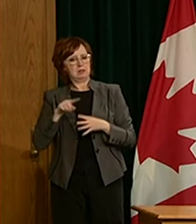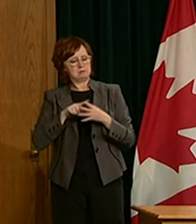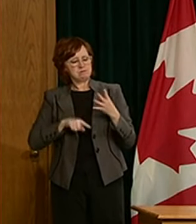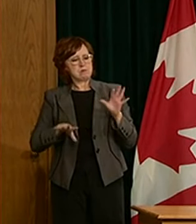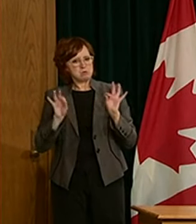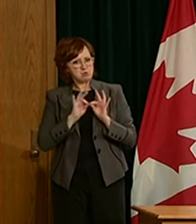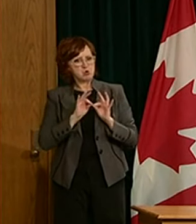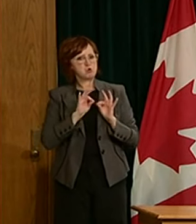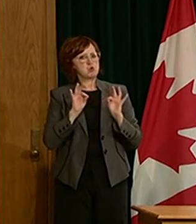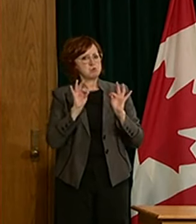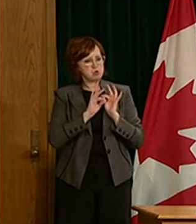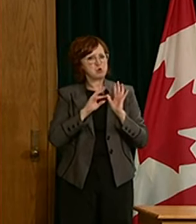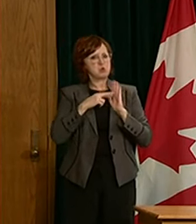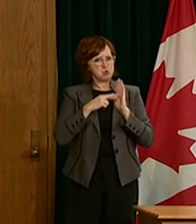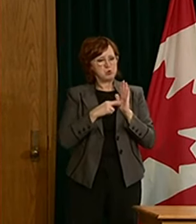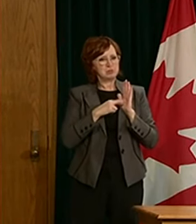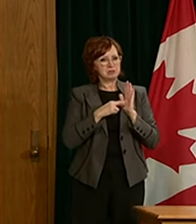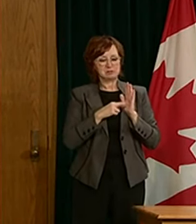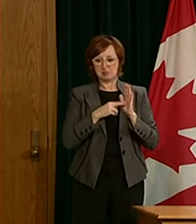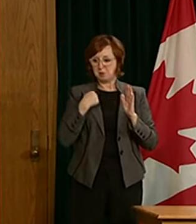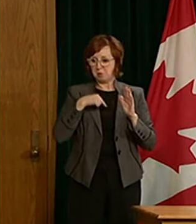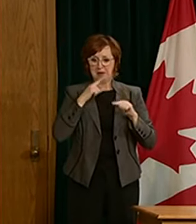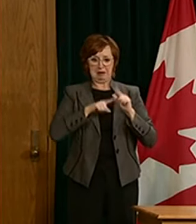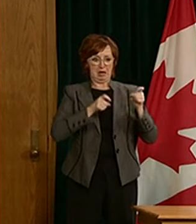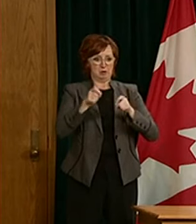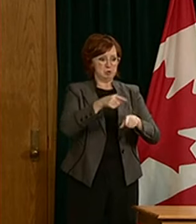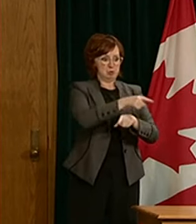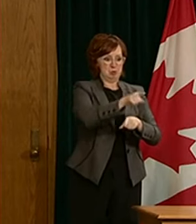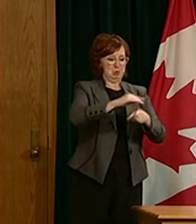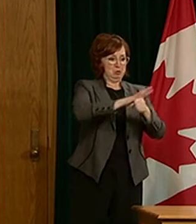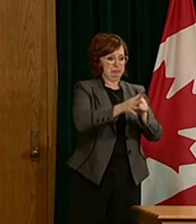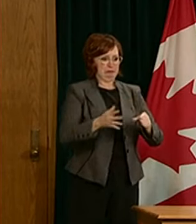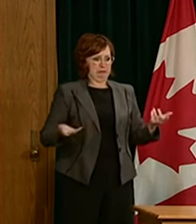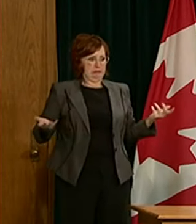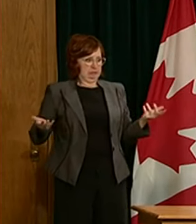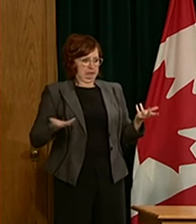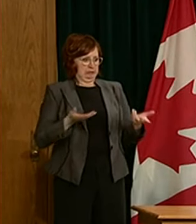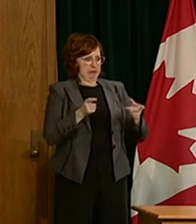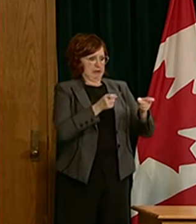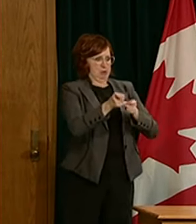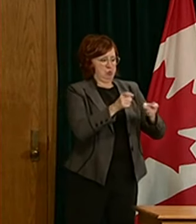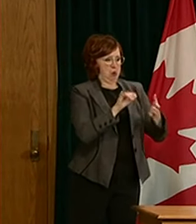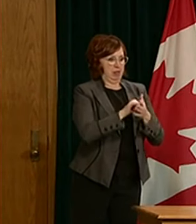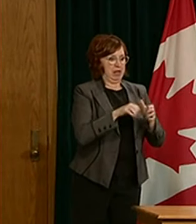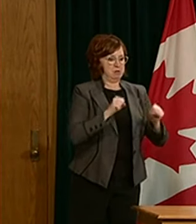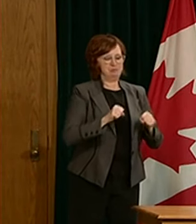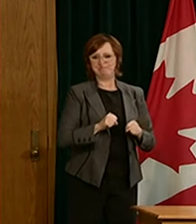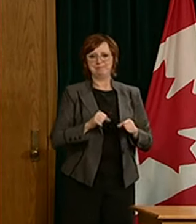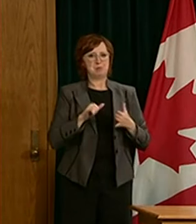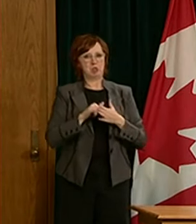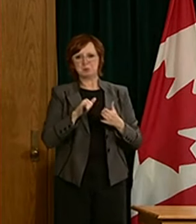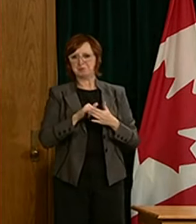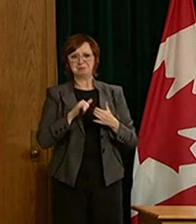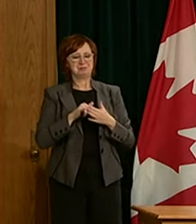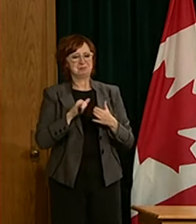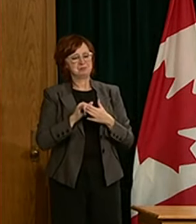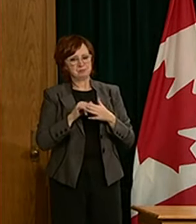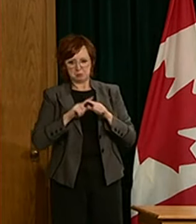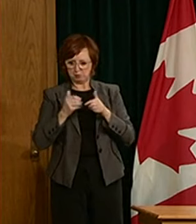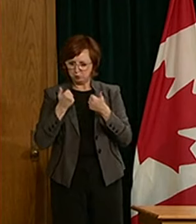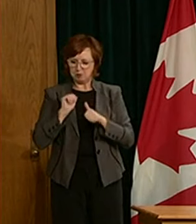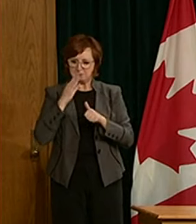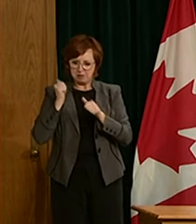spreads. Following these practices will save lives, and it will protect our healthcare providers to ensure that we are